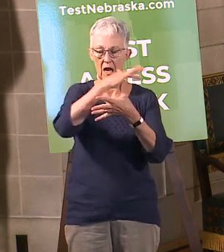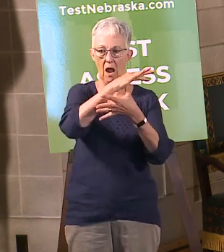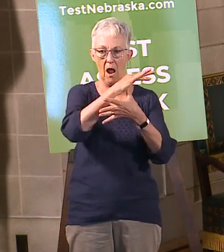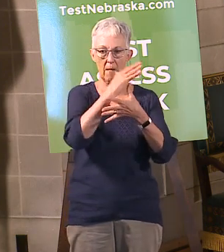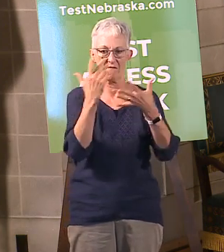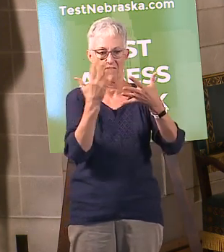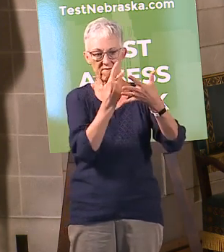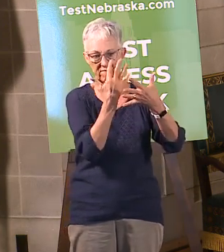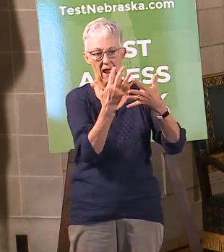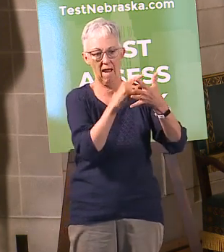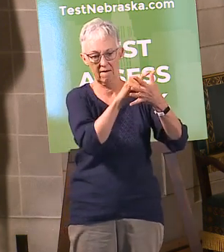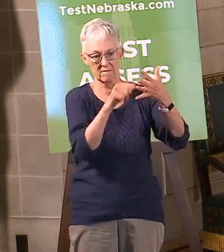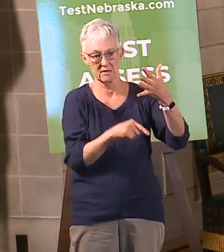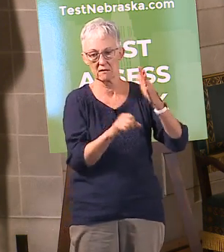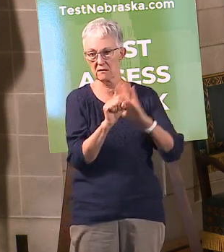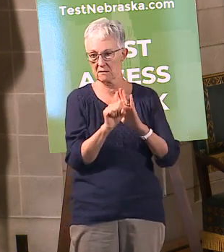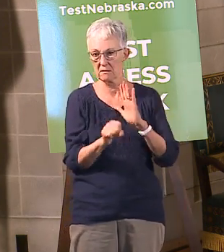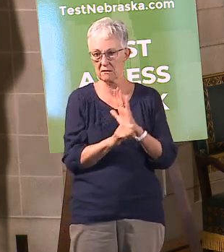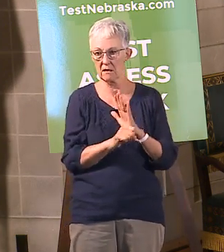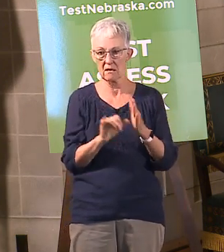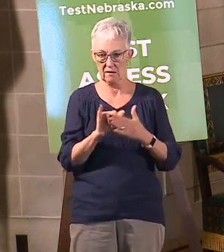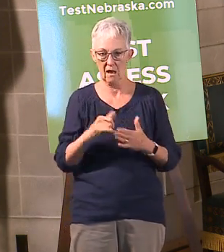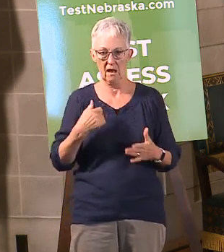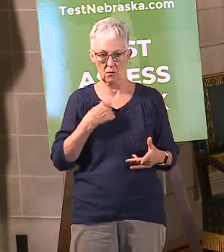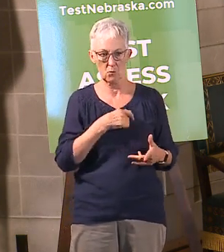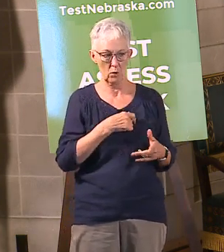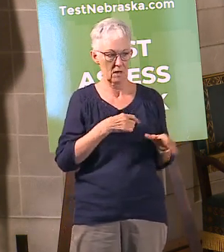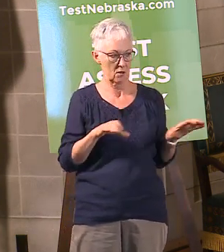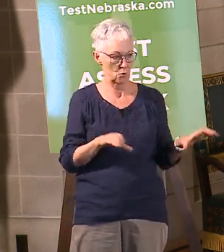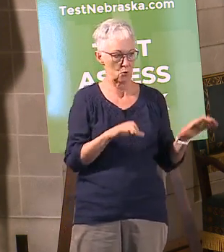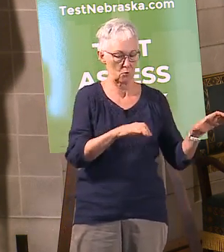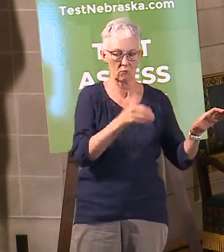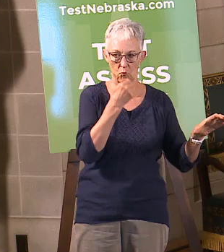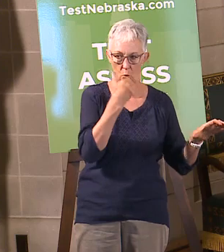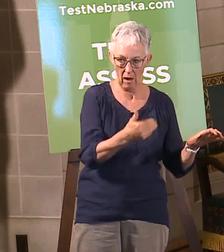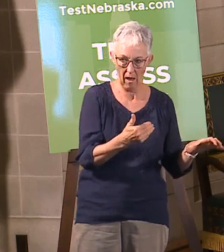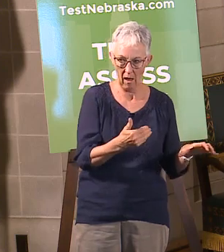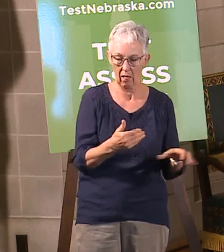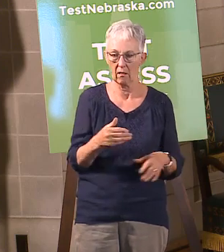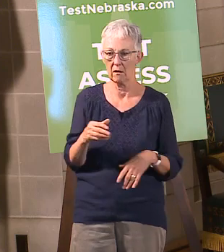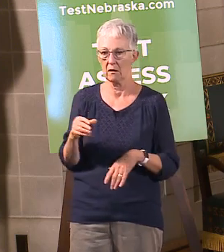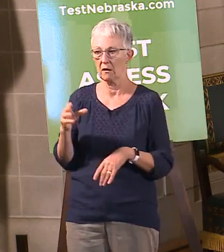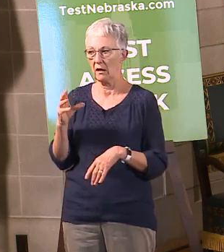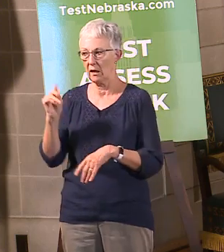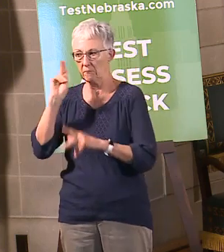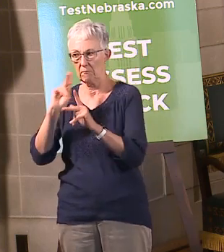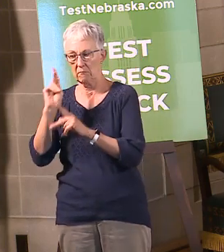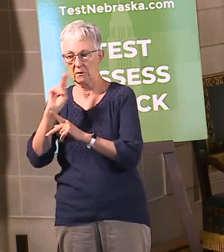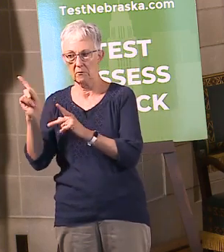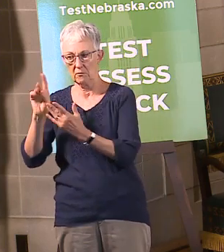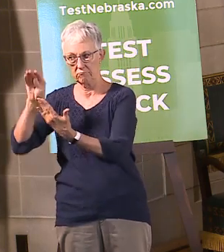able to perform on a survey that was put out there by an independent group that tested